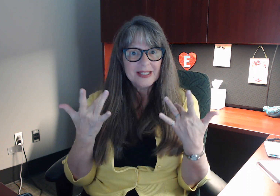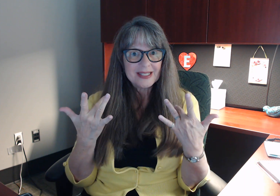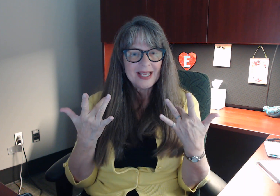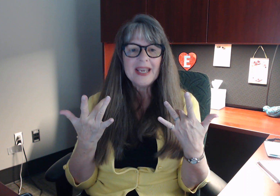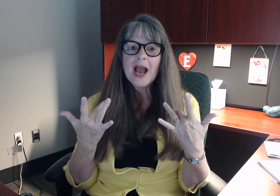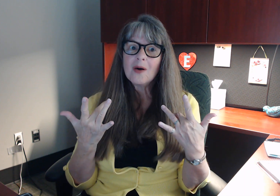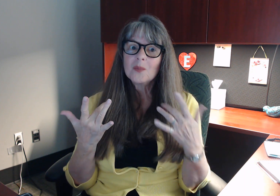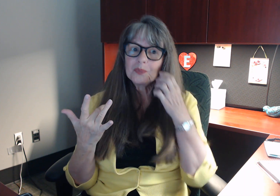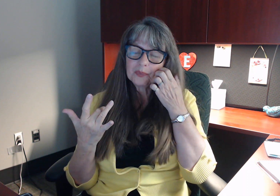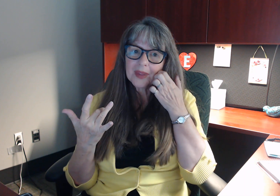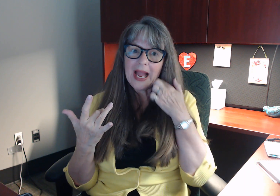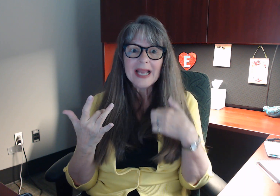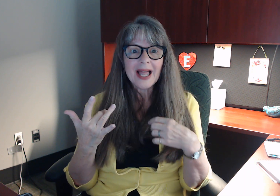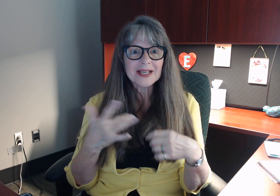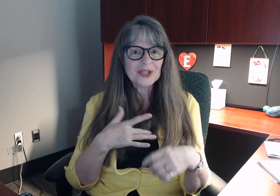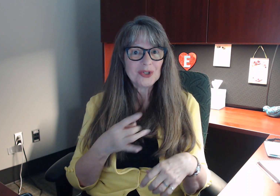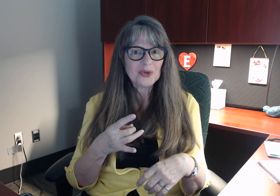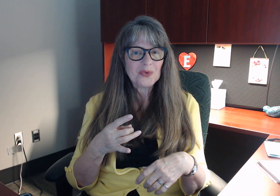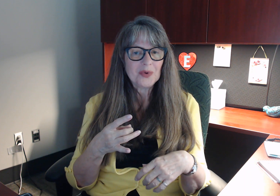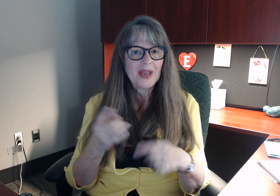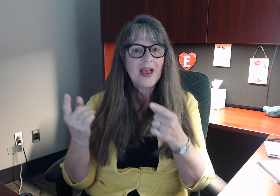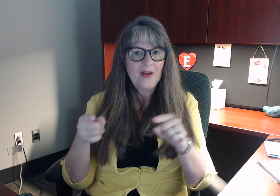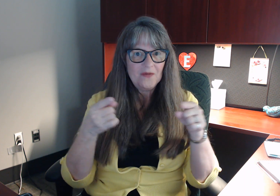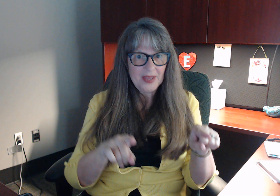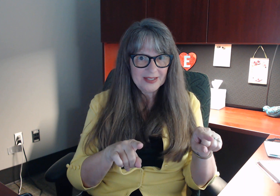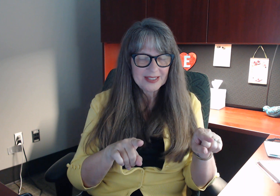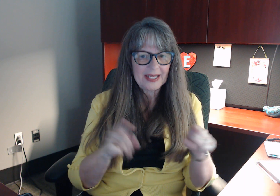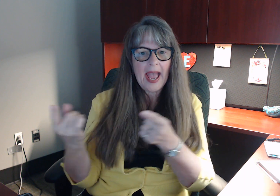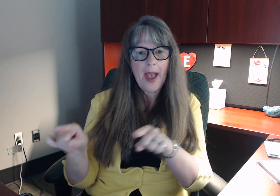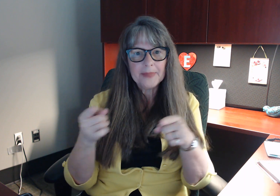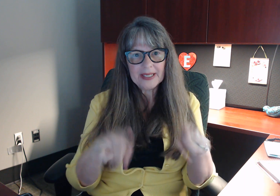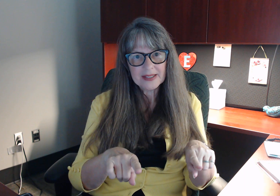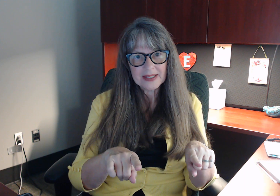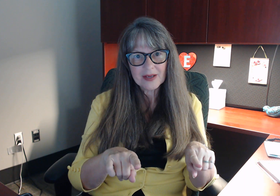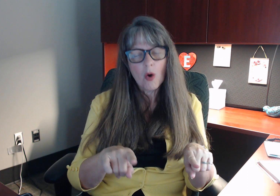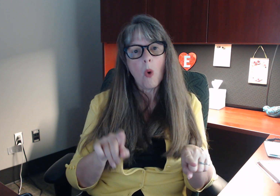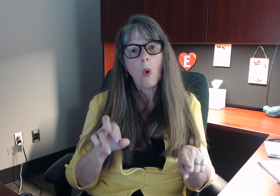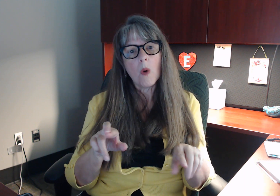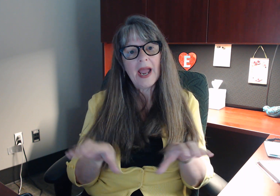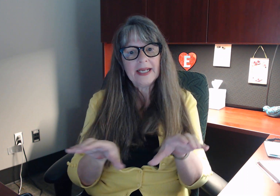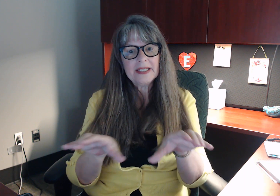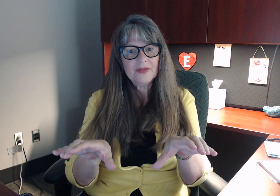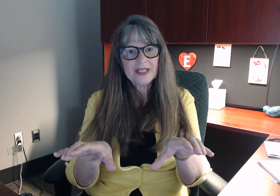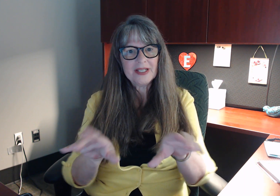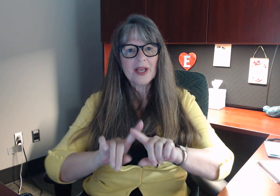events. Now, I like to do events like happenings or activities, but